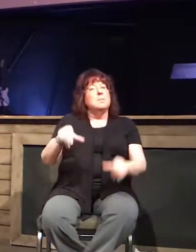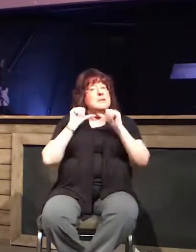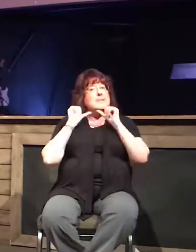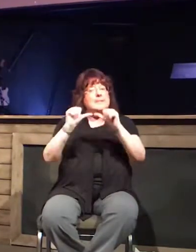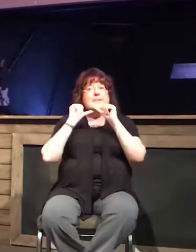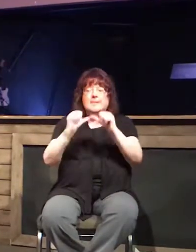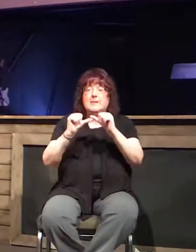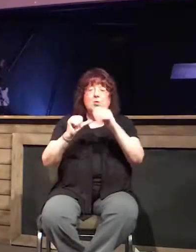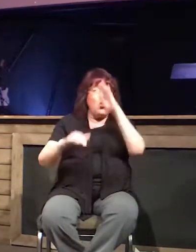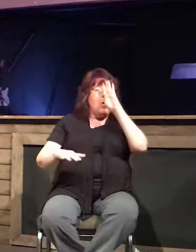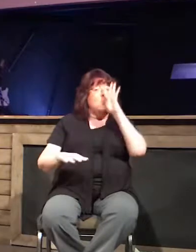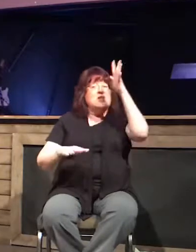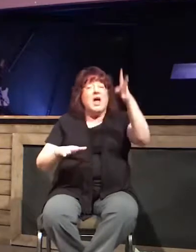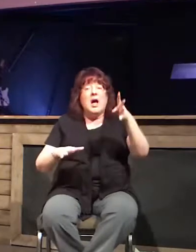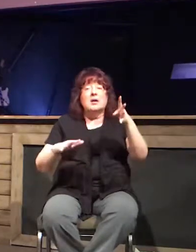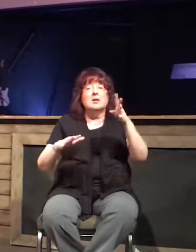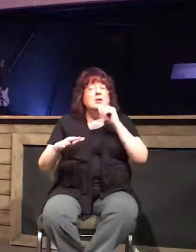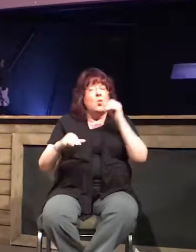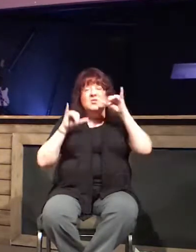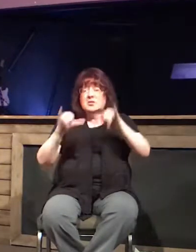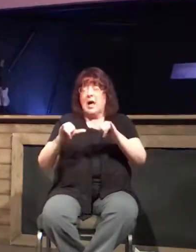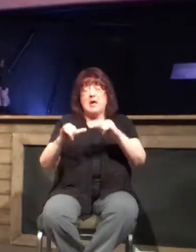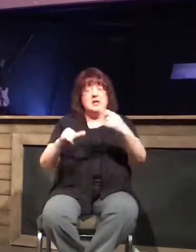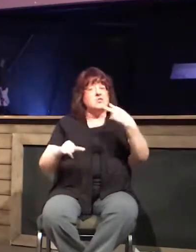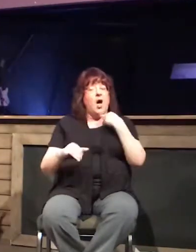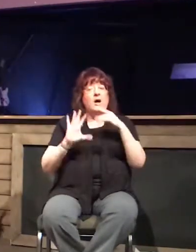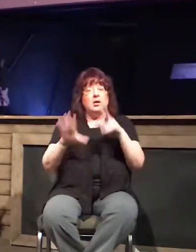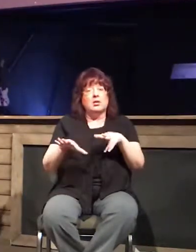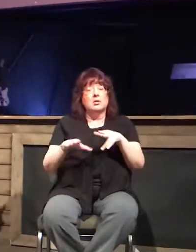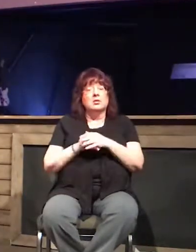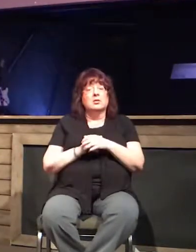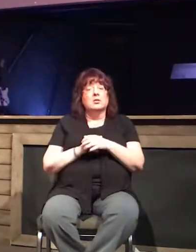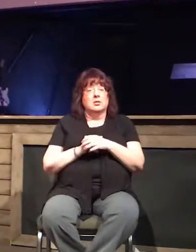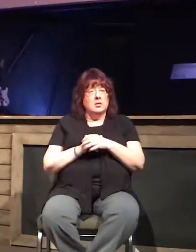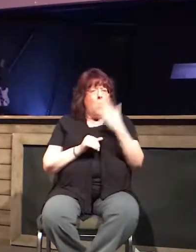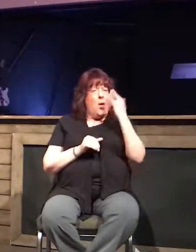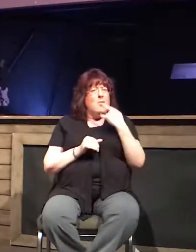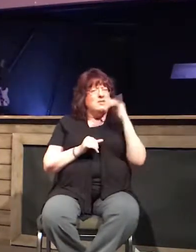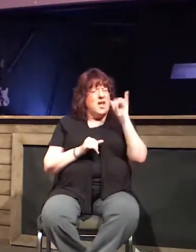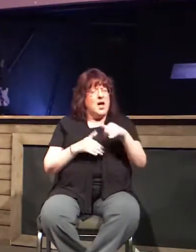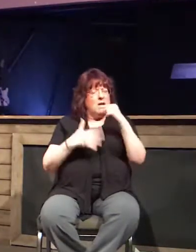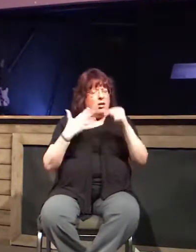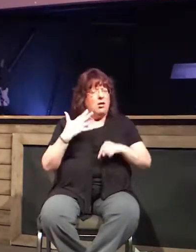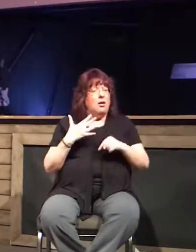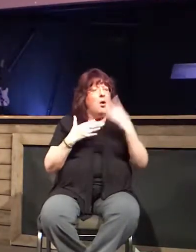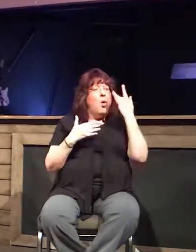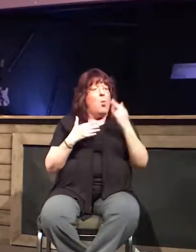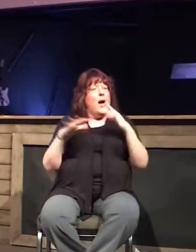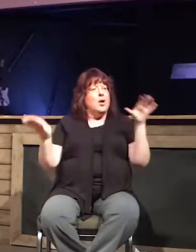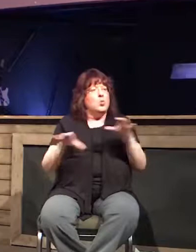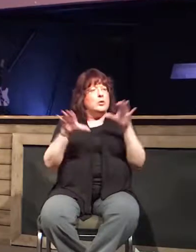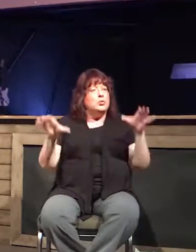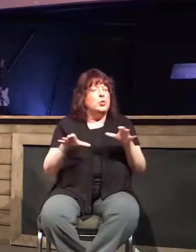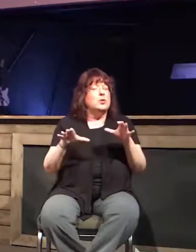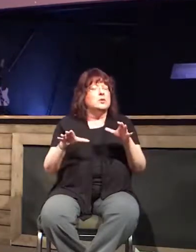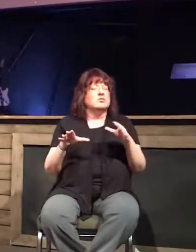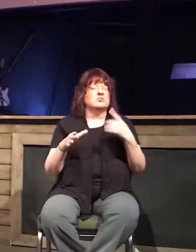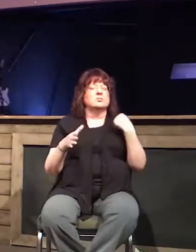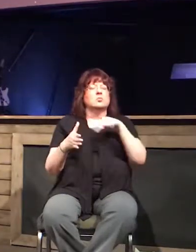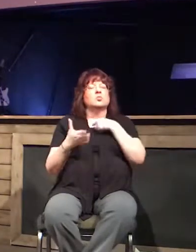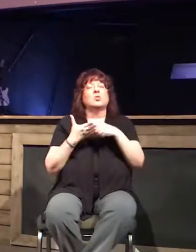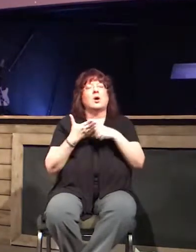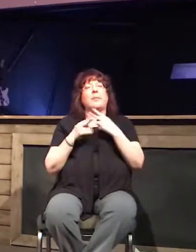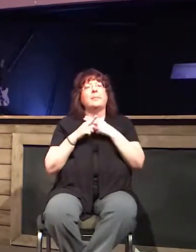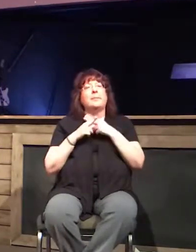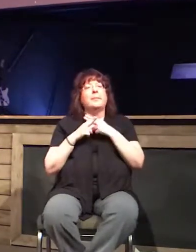not okay to pretend, and you don't have to stay stuck? Yes? Why do we say these things? Why do we do these things? We're going to talk about that